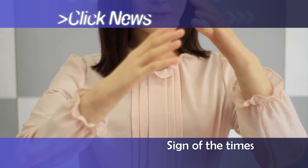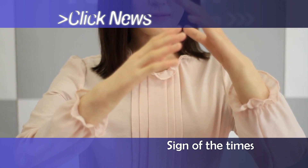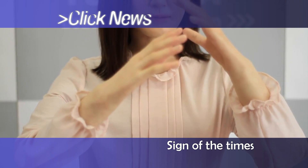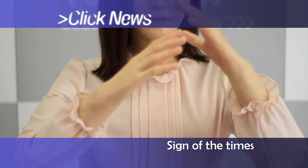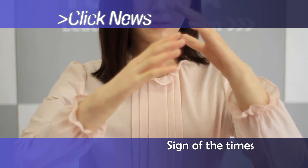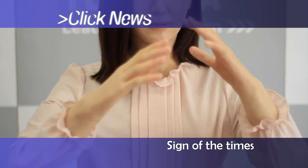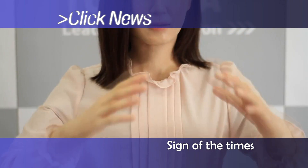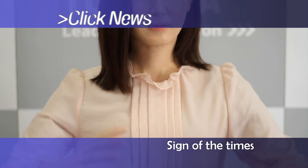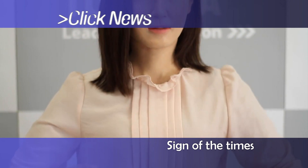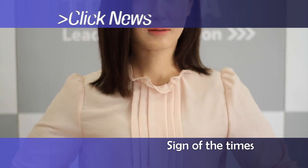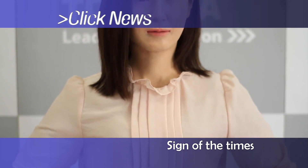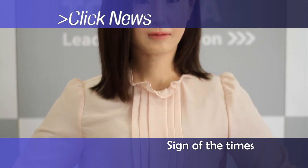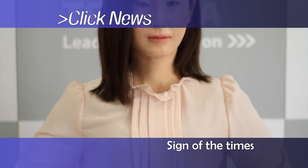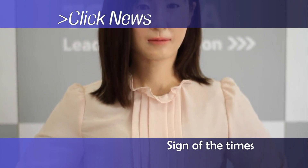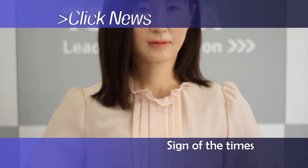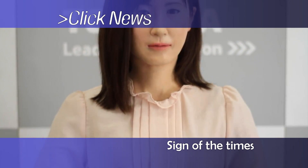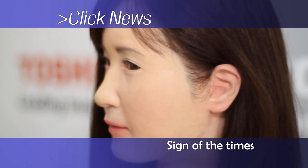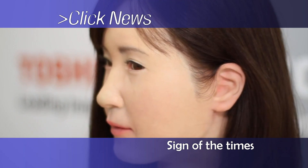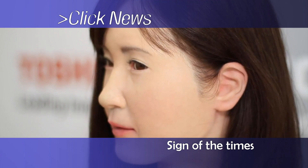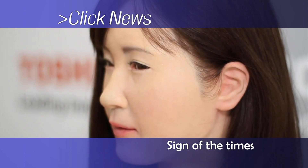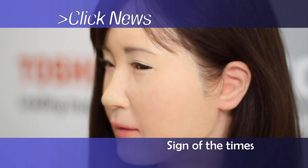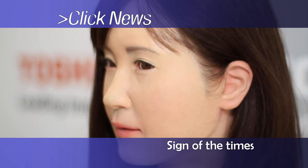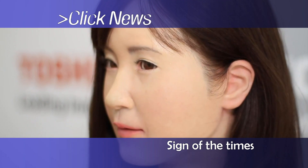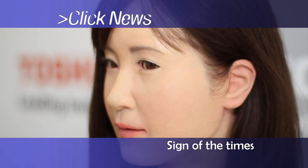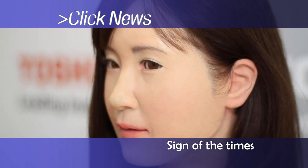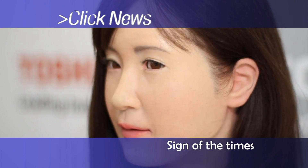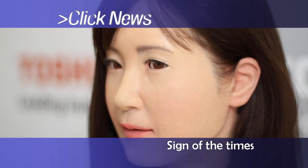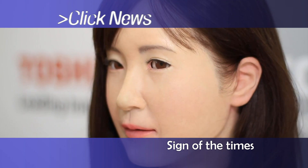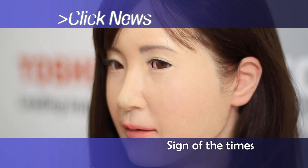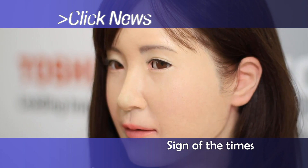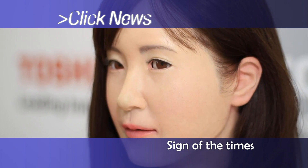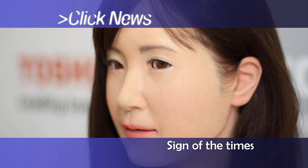in next week's show, which comes from the most advanced tech expo in Asia, CTEC.